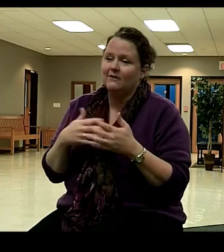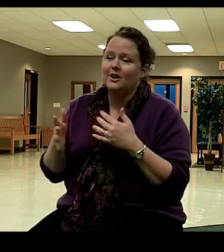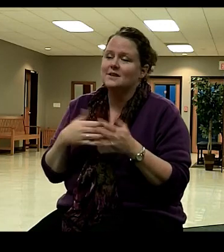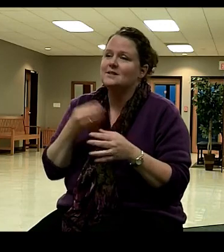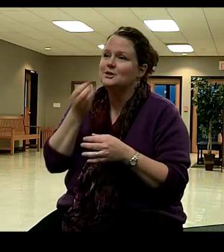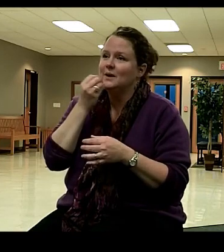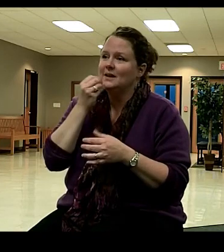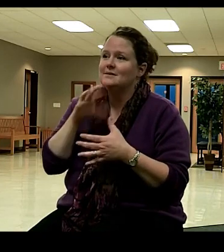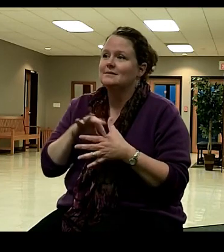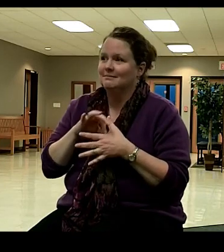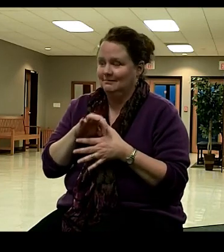it is that you eat.